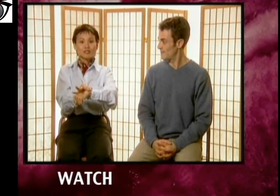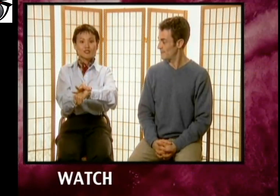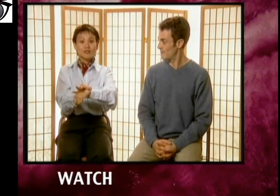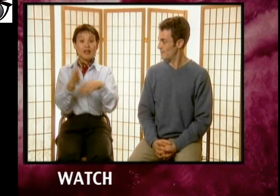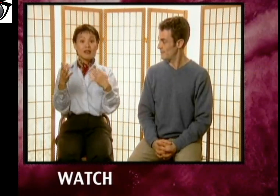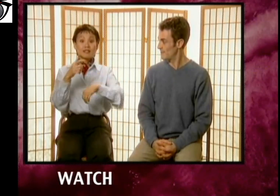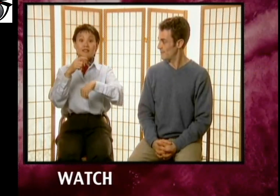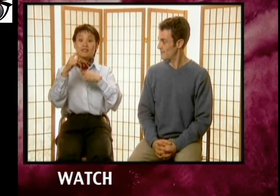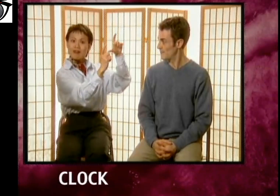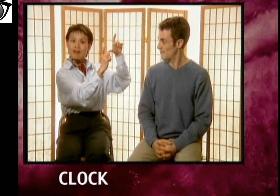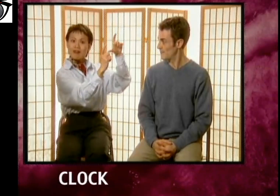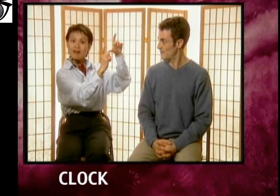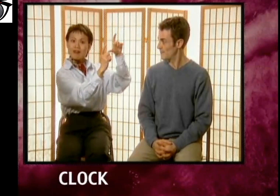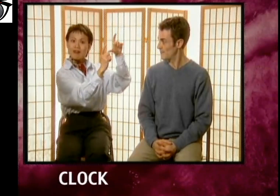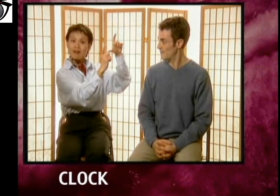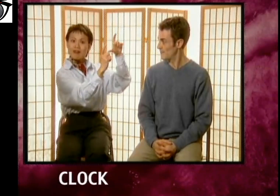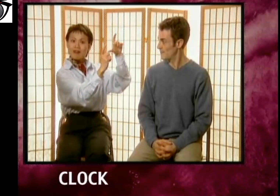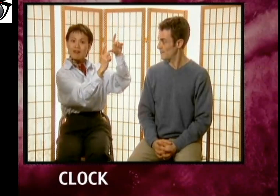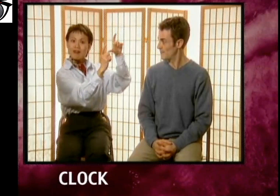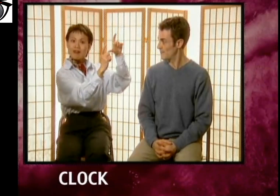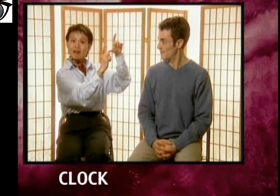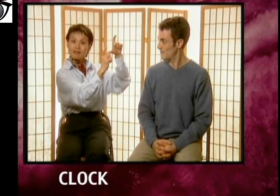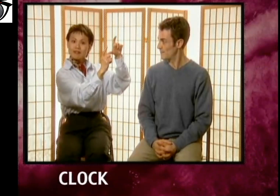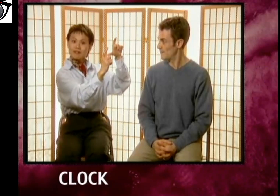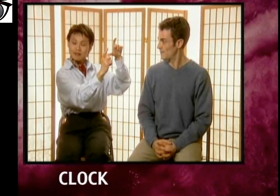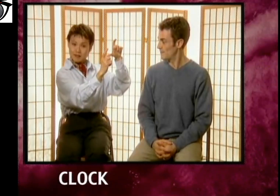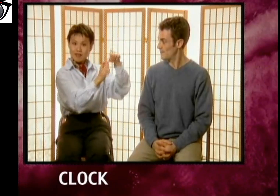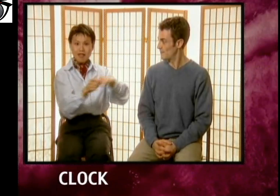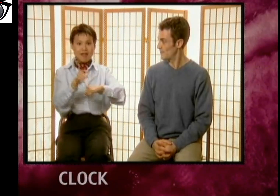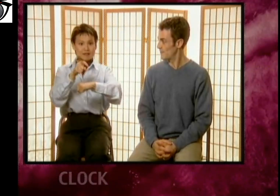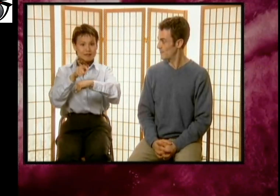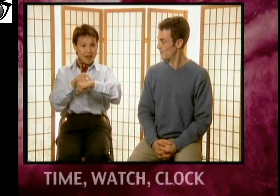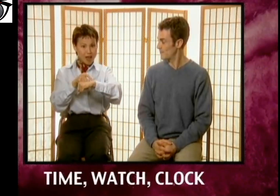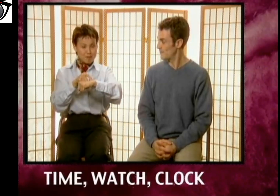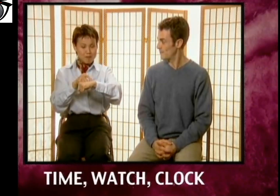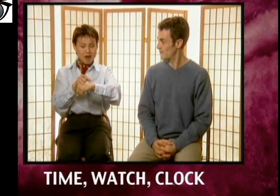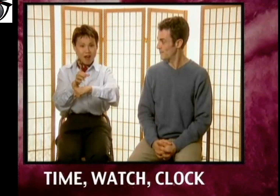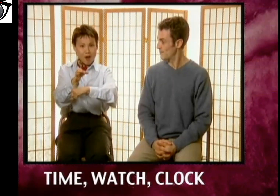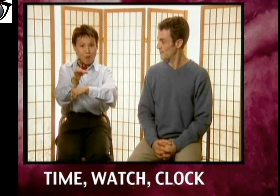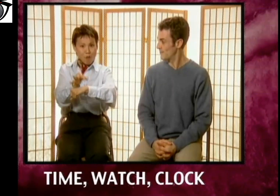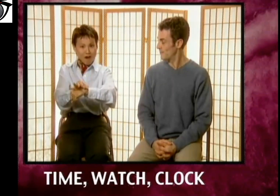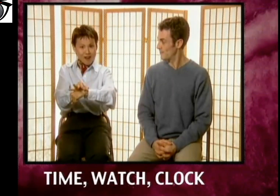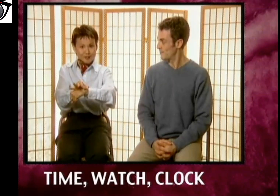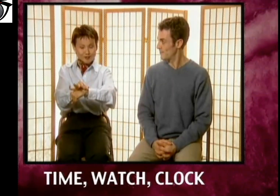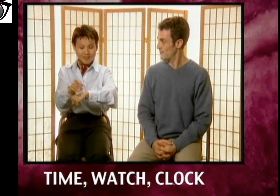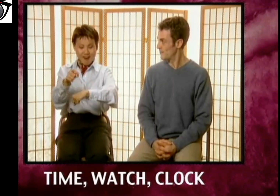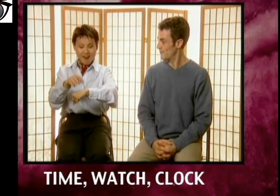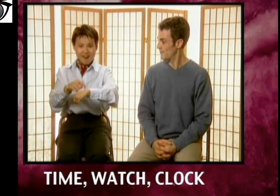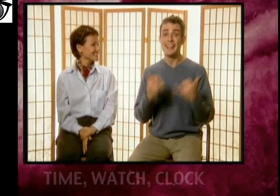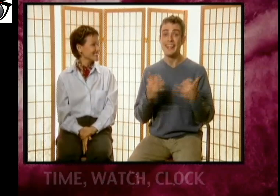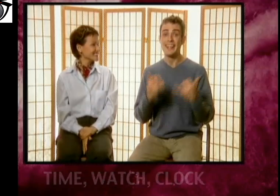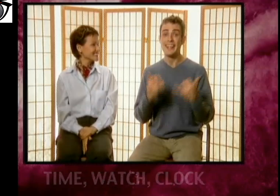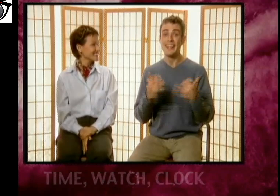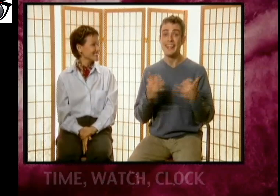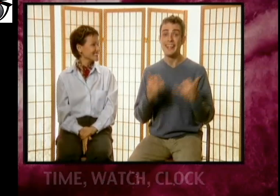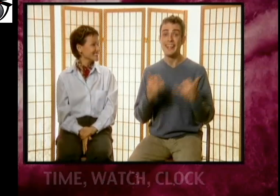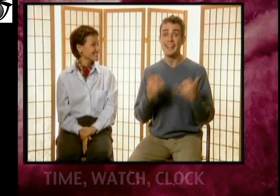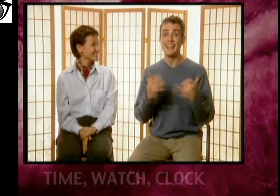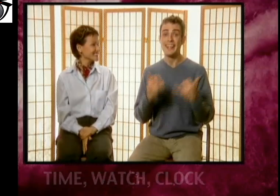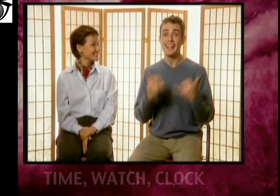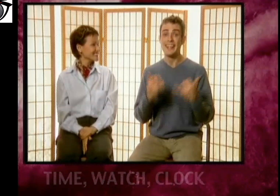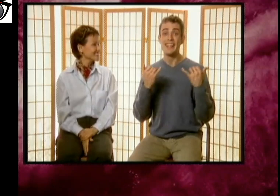is watch. And this is the sign for clock. Time, watch,